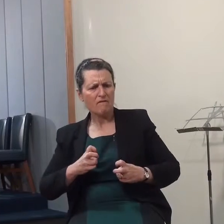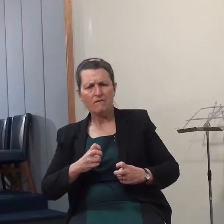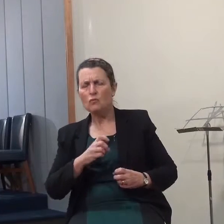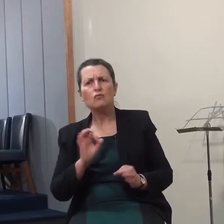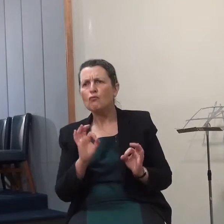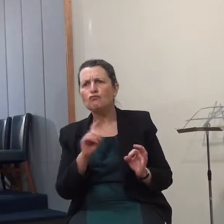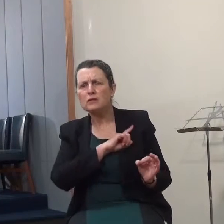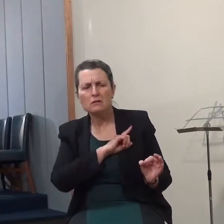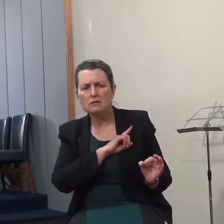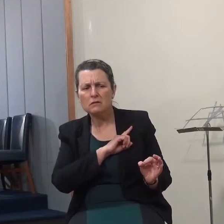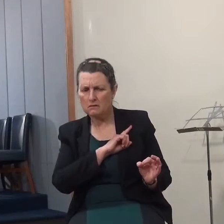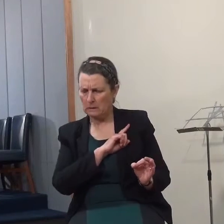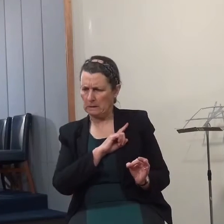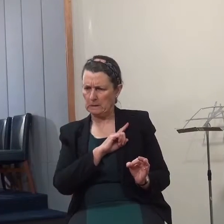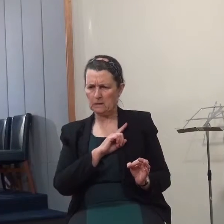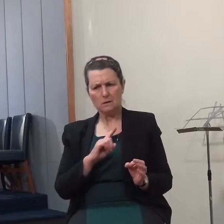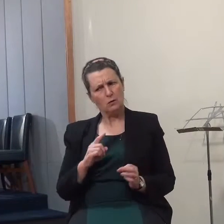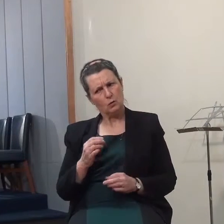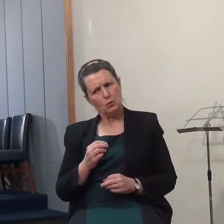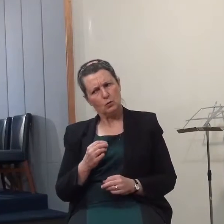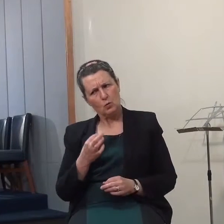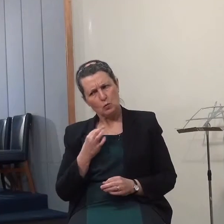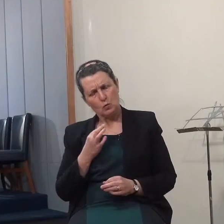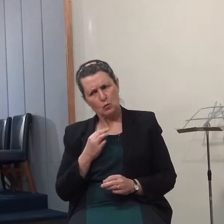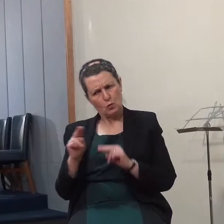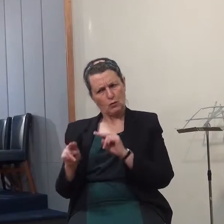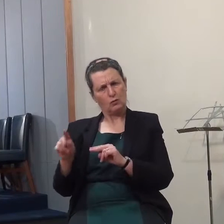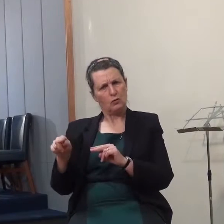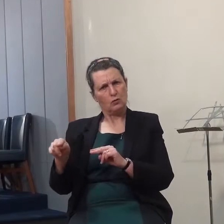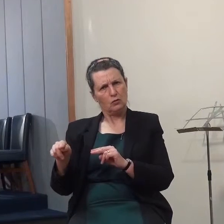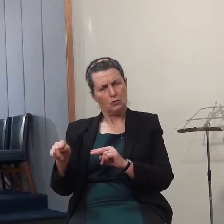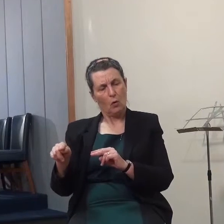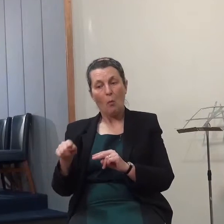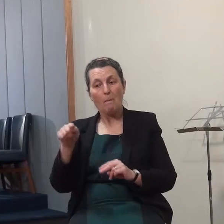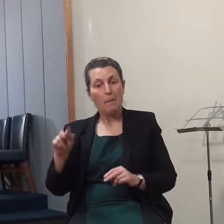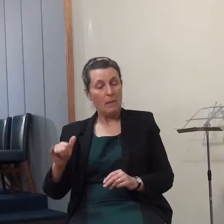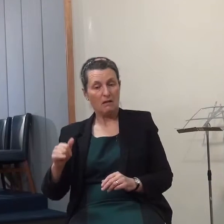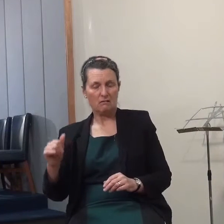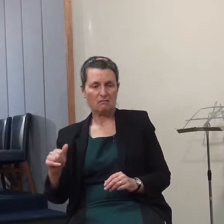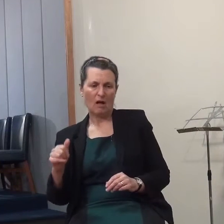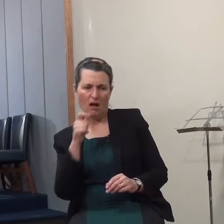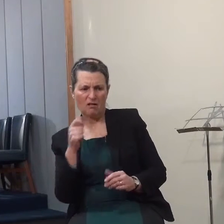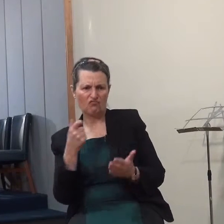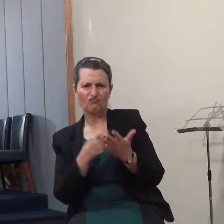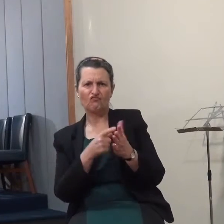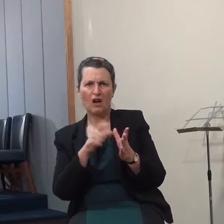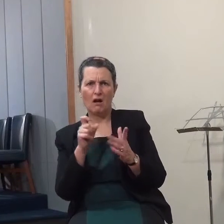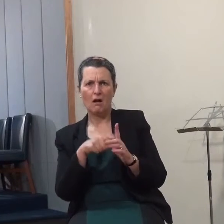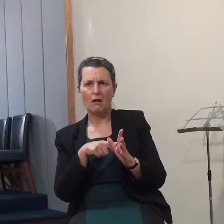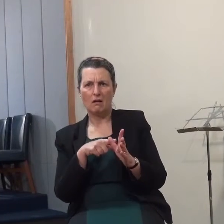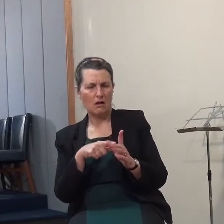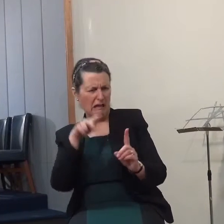in danger of the judgment. And whosoever shall say to his brother, Raca, shall be in danger of